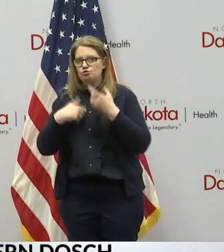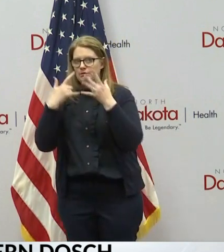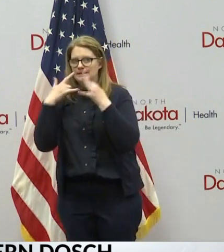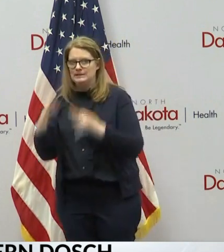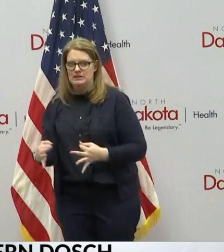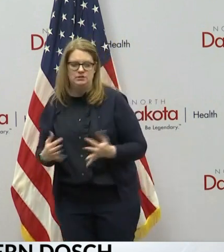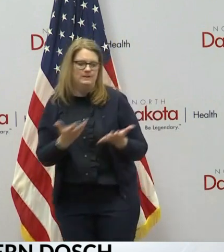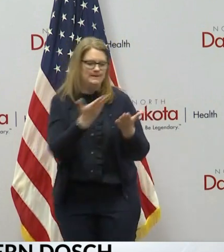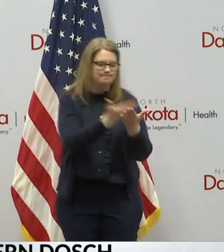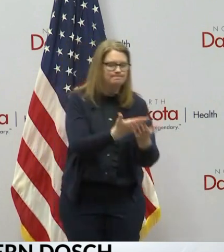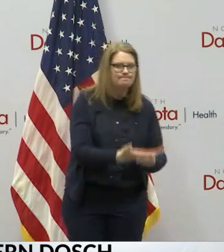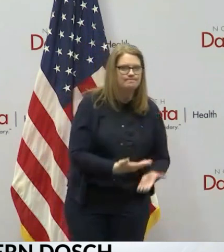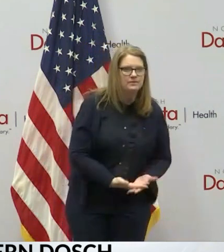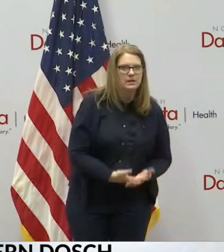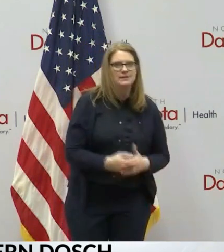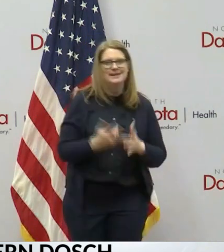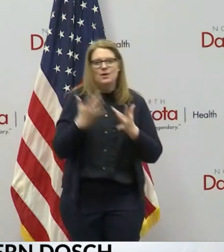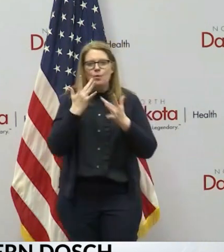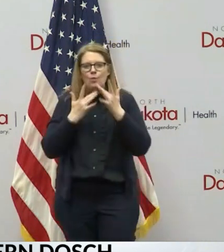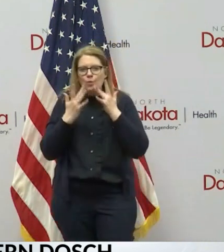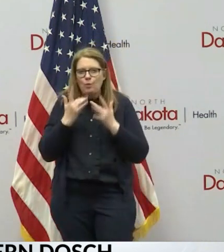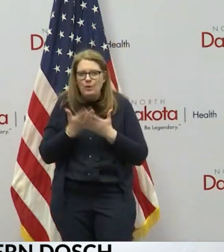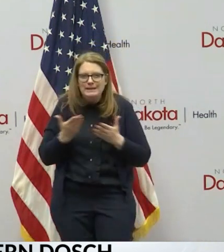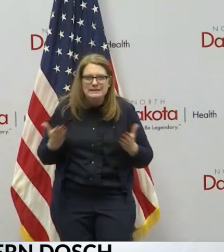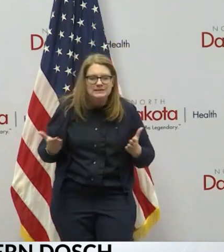deploy scarce resources, testing